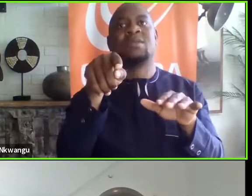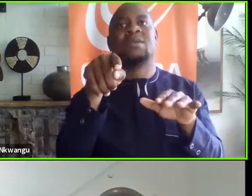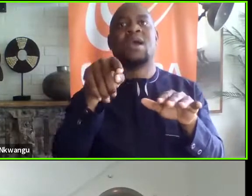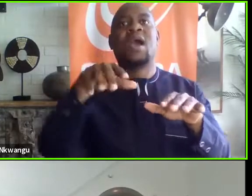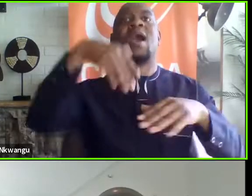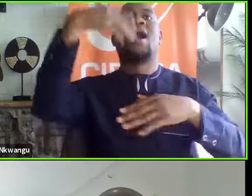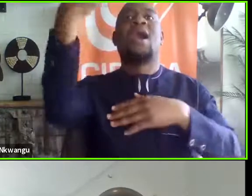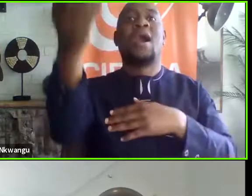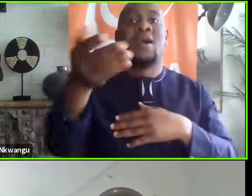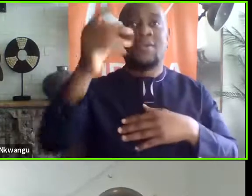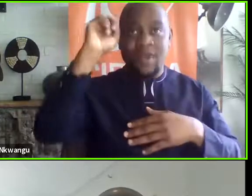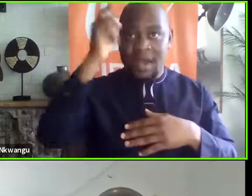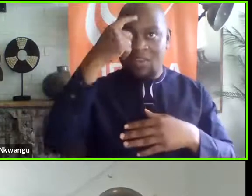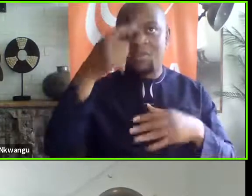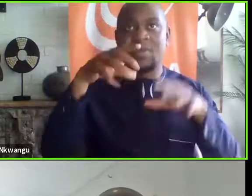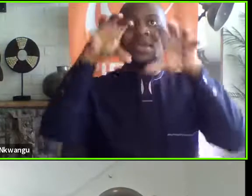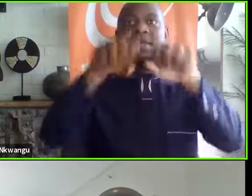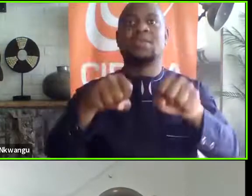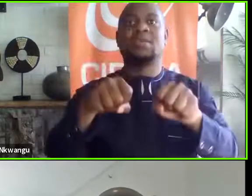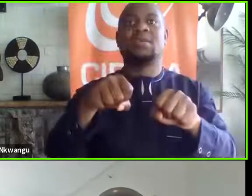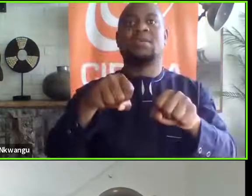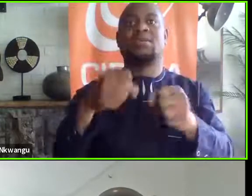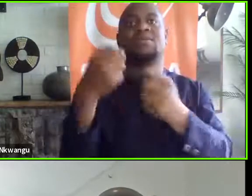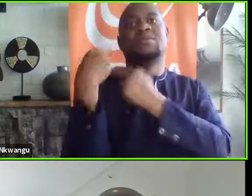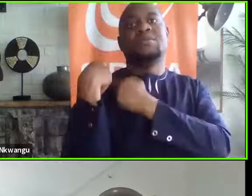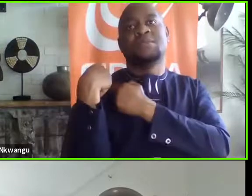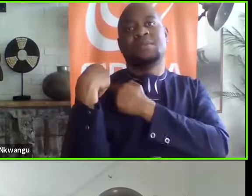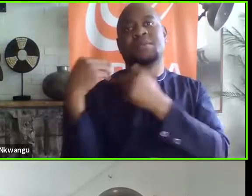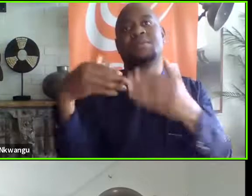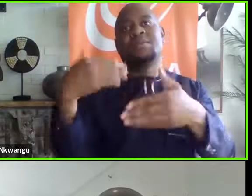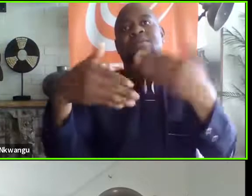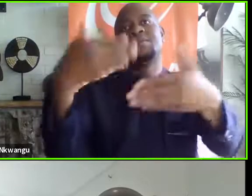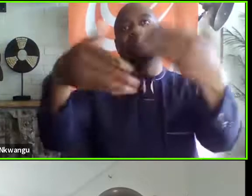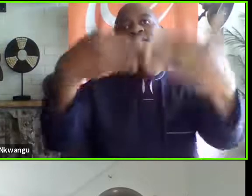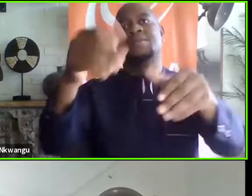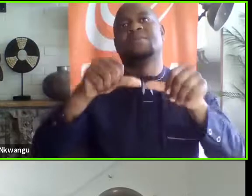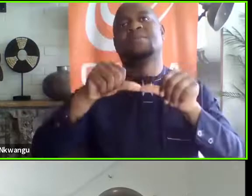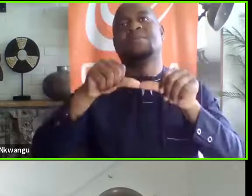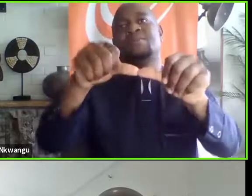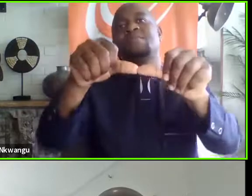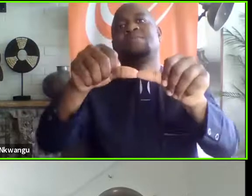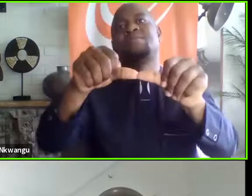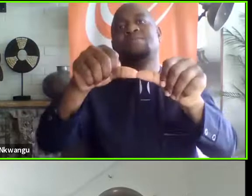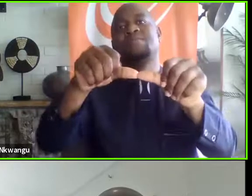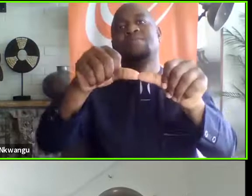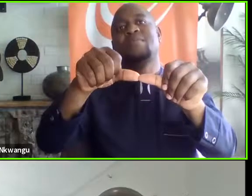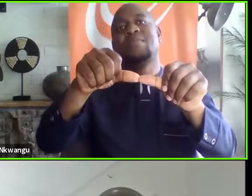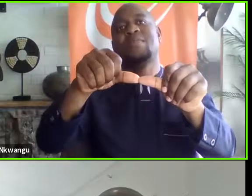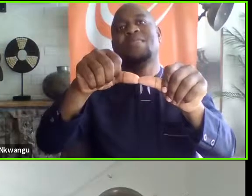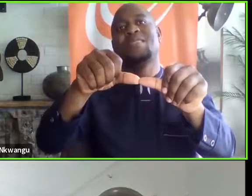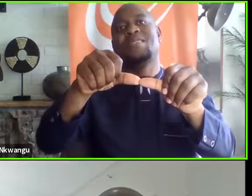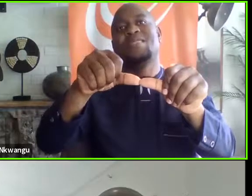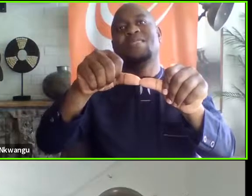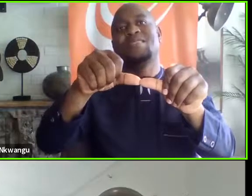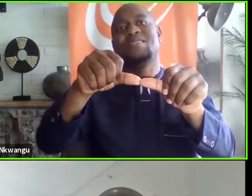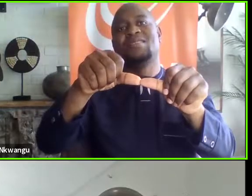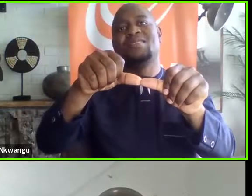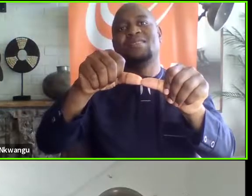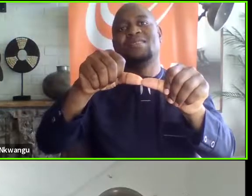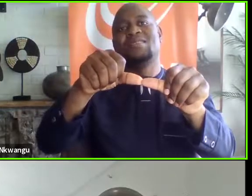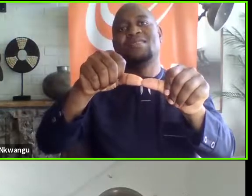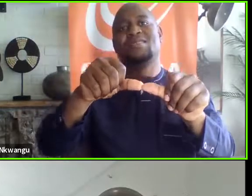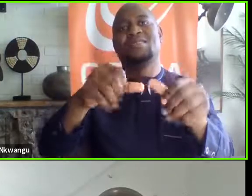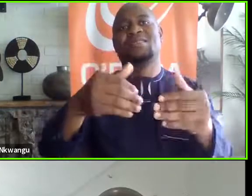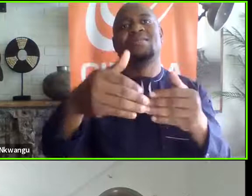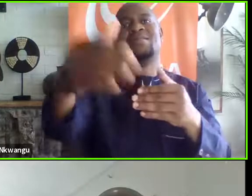they can work, because we needed a bottom-up approach, because other than having